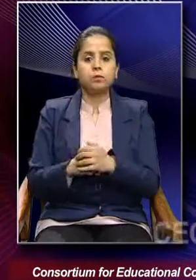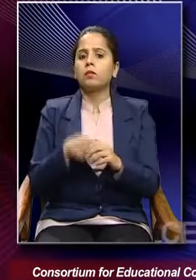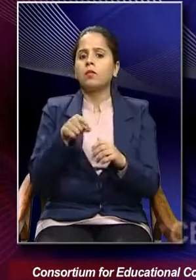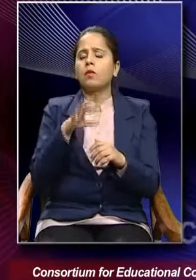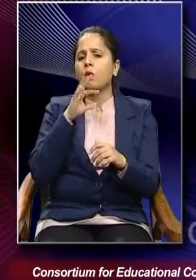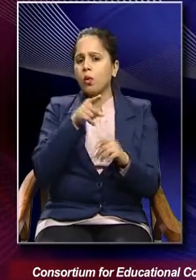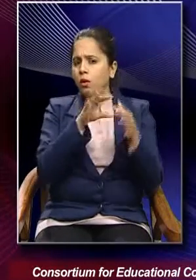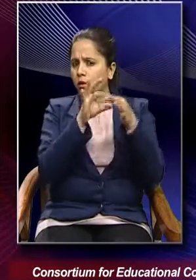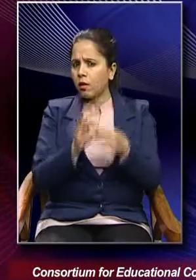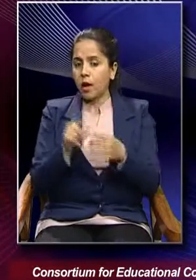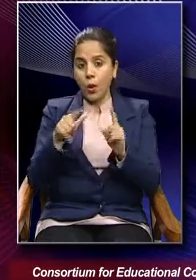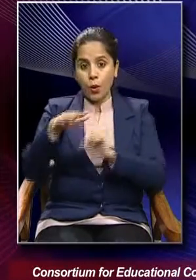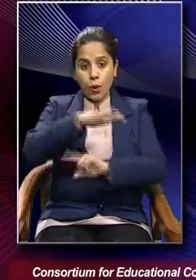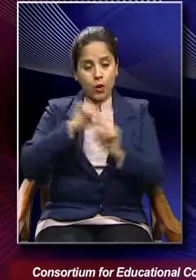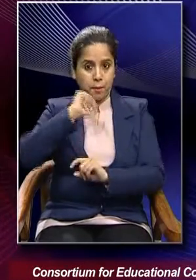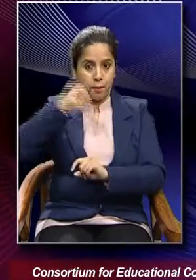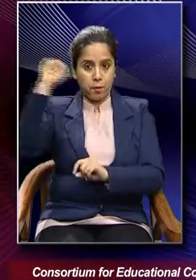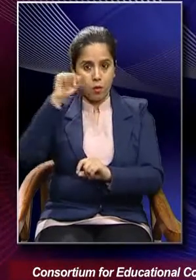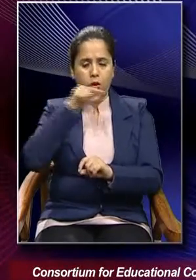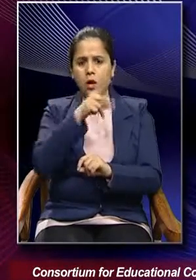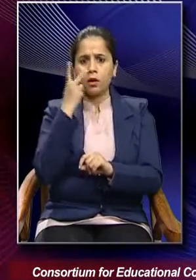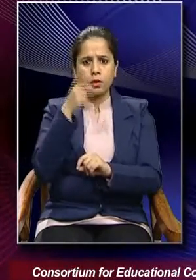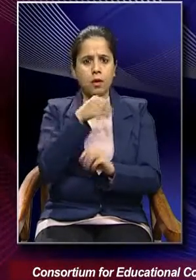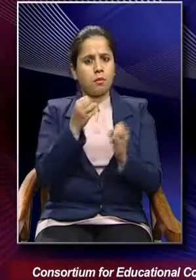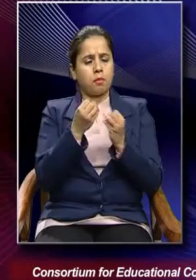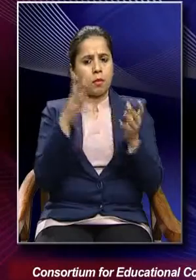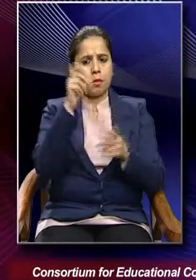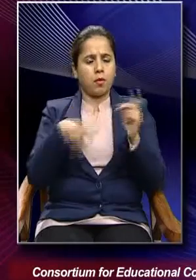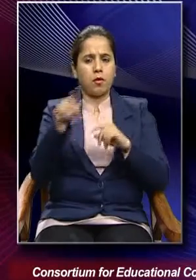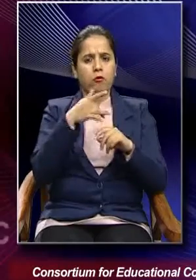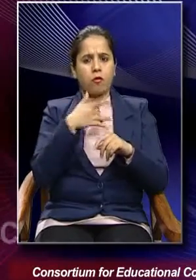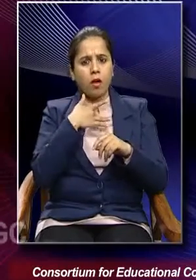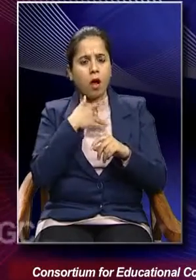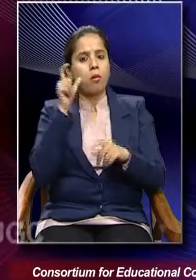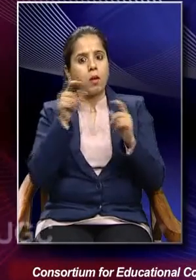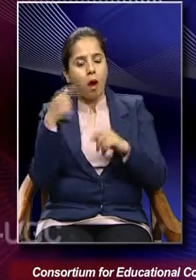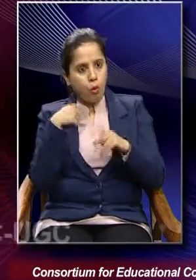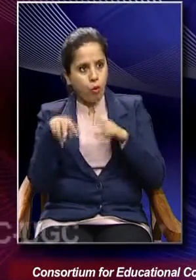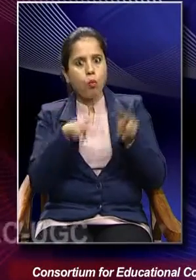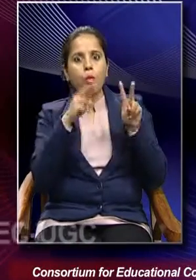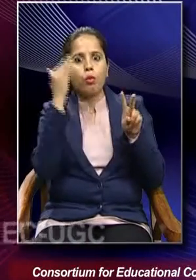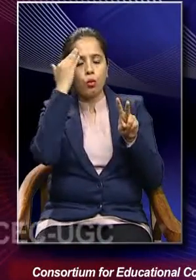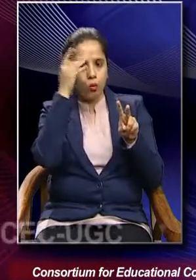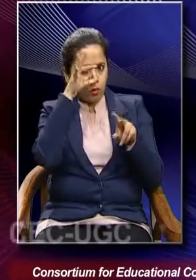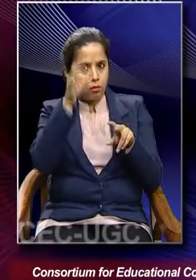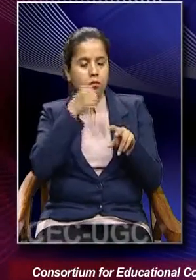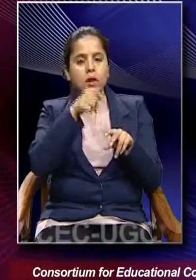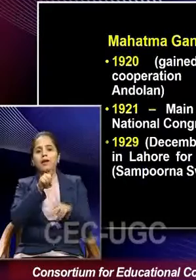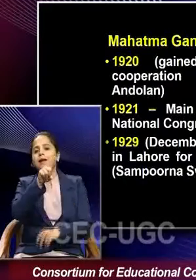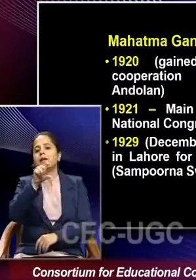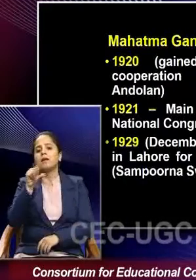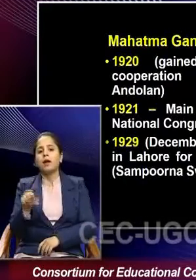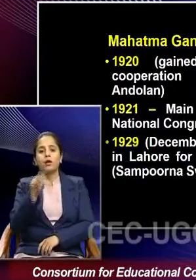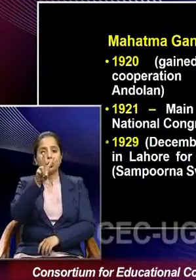to these local movements, he soon became a force to reckon with, and from